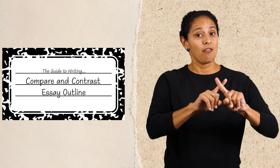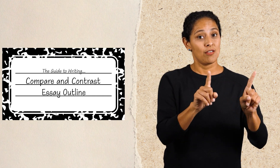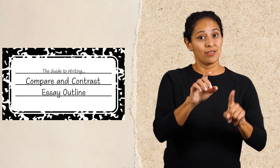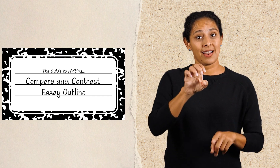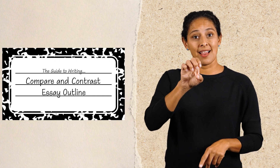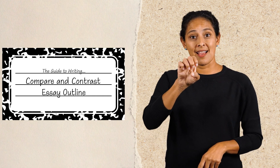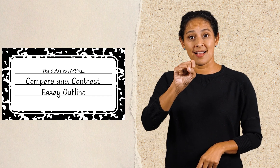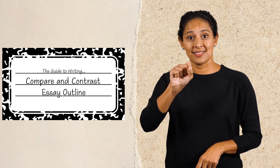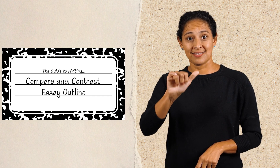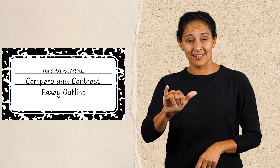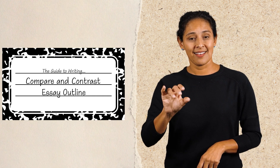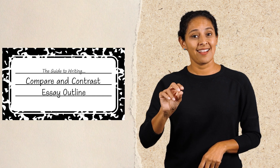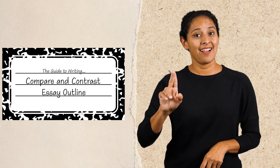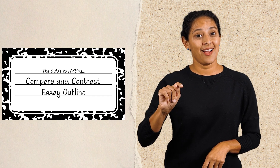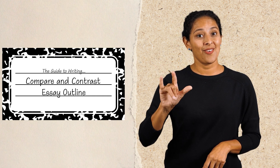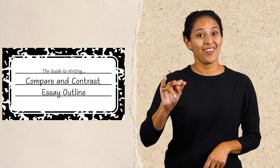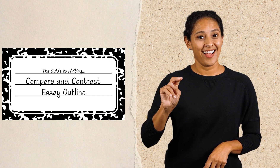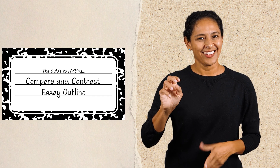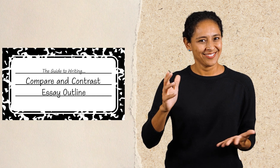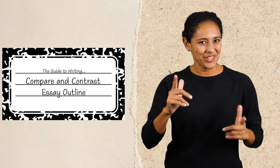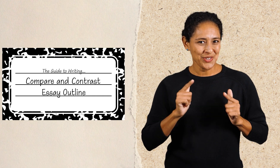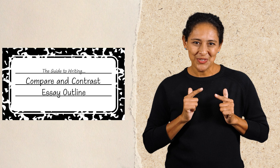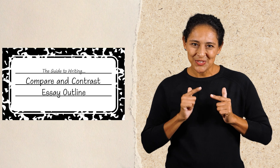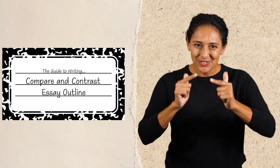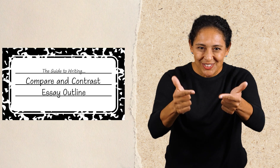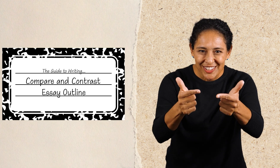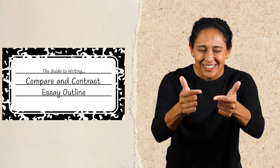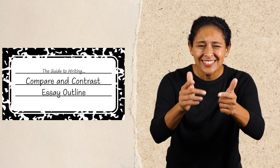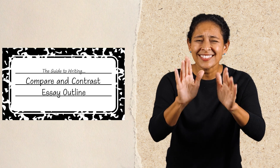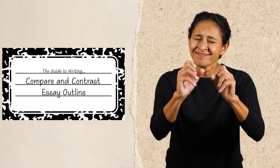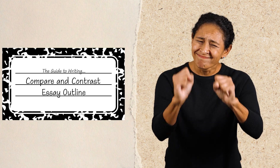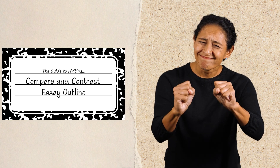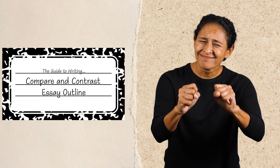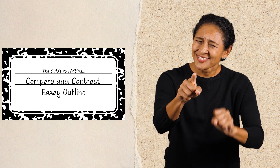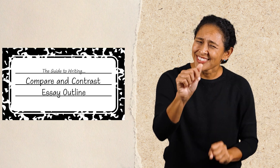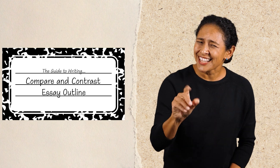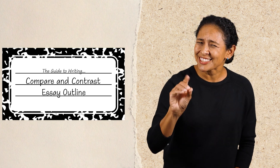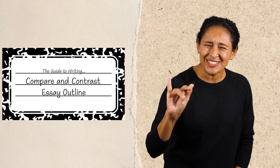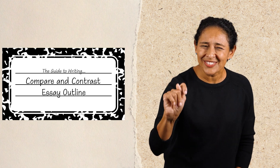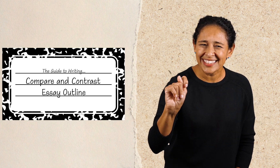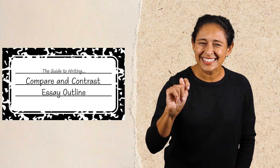contrast essay outline, it's your turn. You can do it!